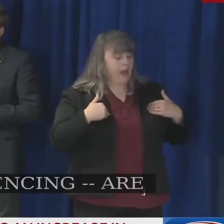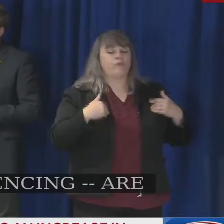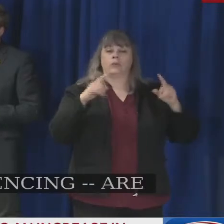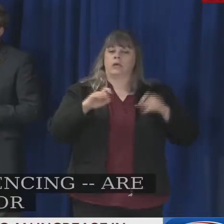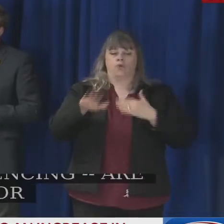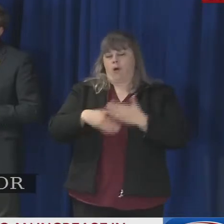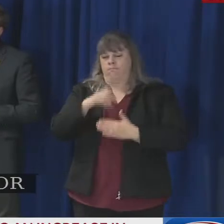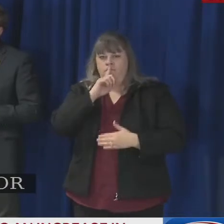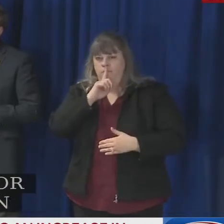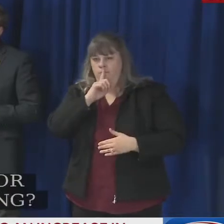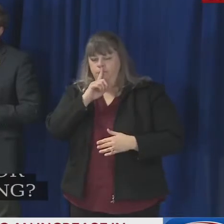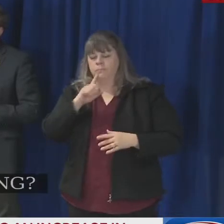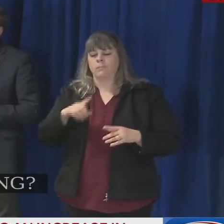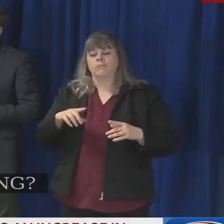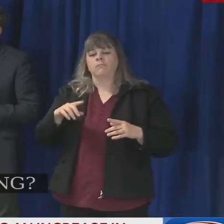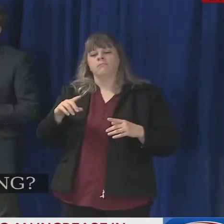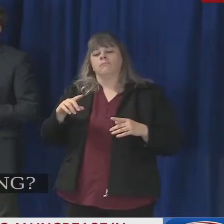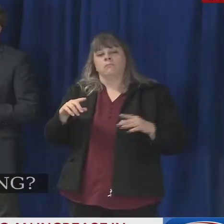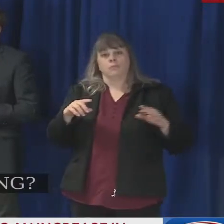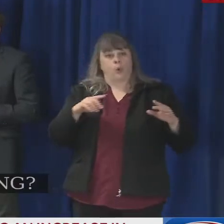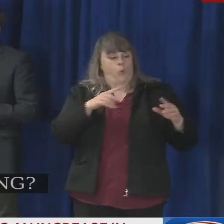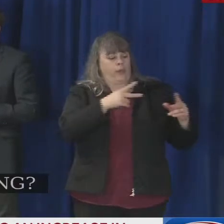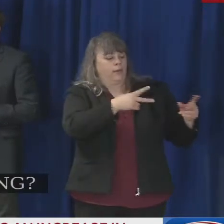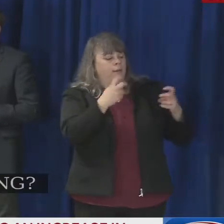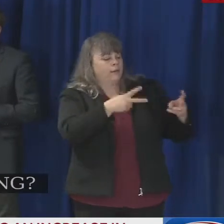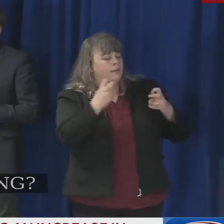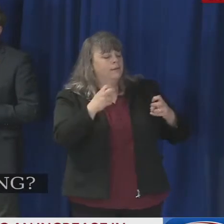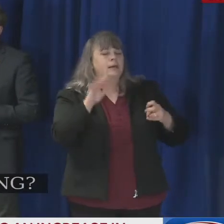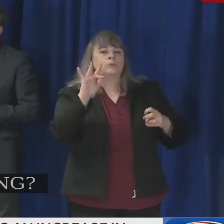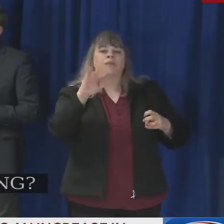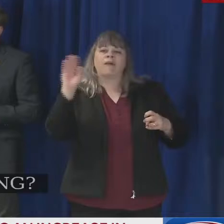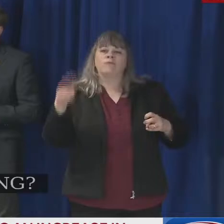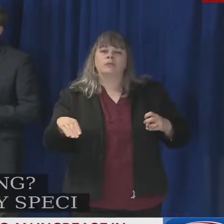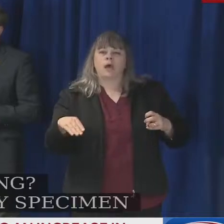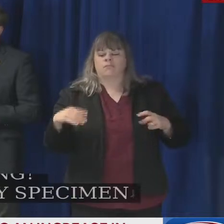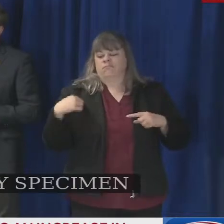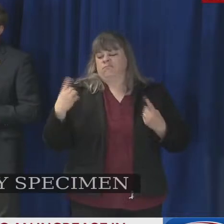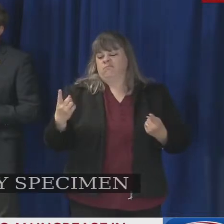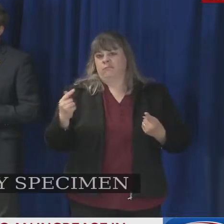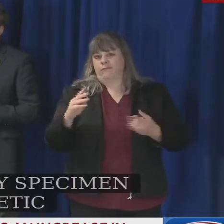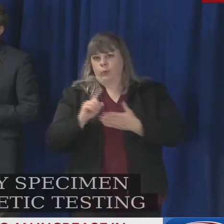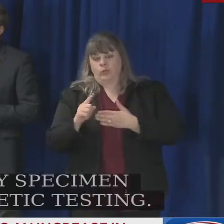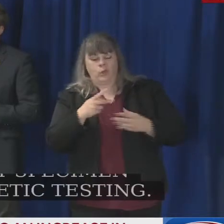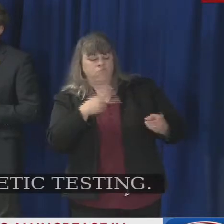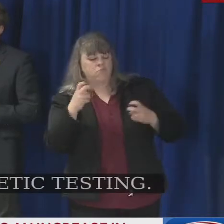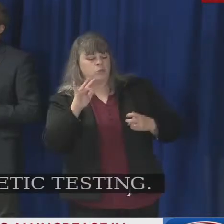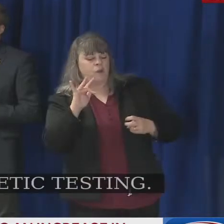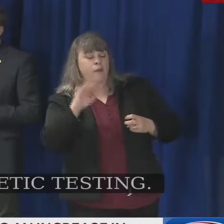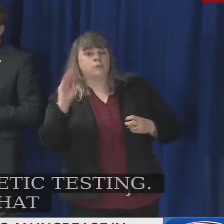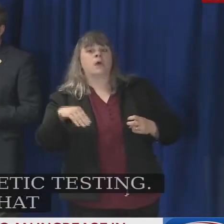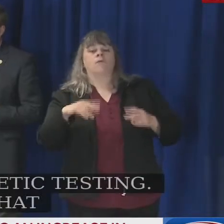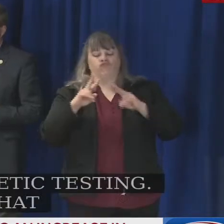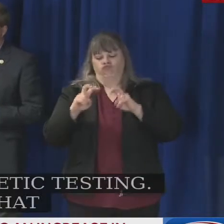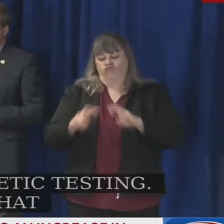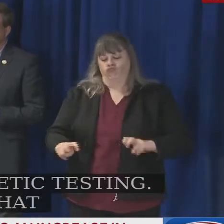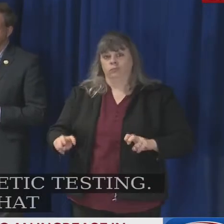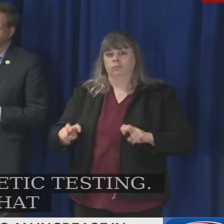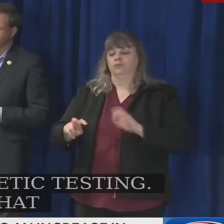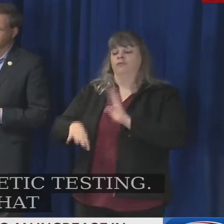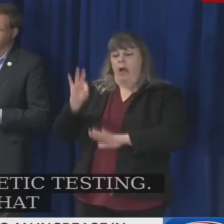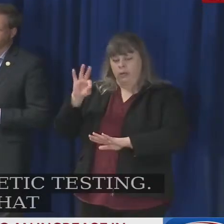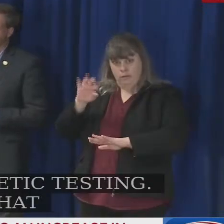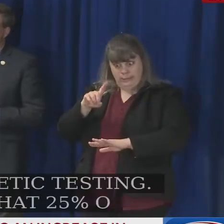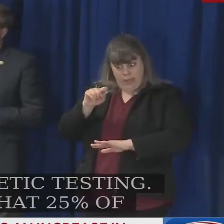maybe about 25% or so of the specimens that are positive, at least right now or in the last few weeks, end up undergoing the genetic